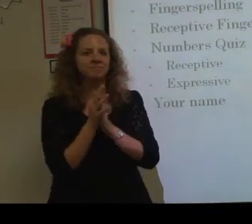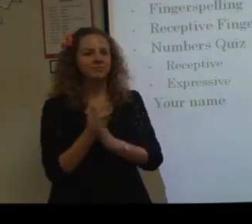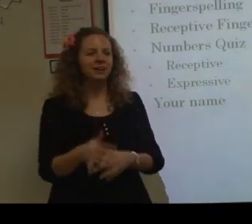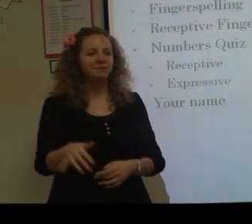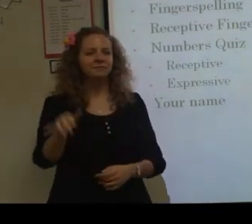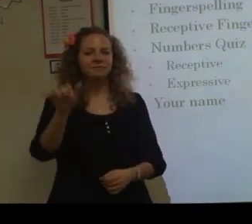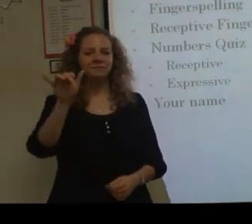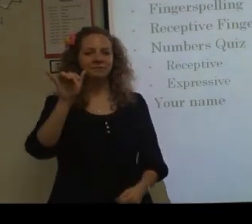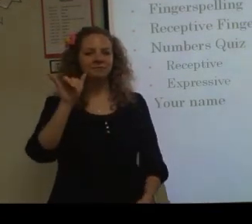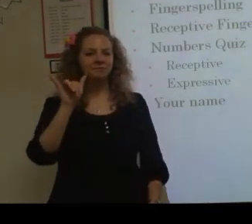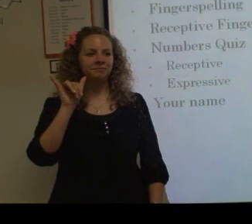Okay.